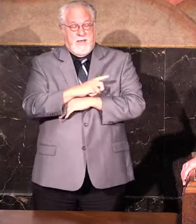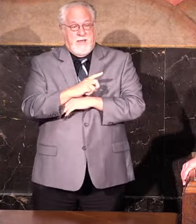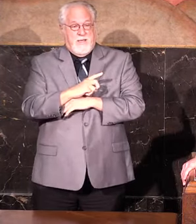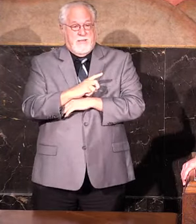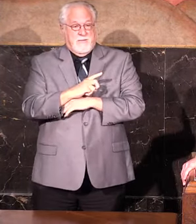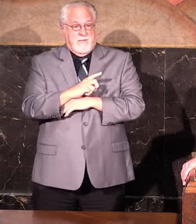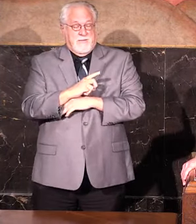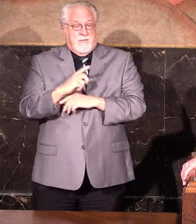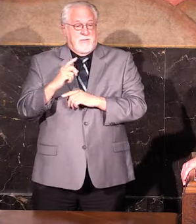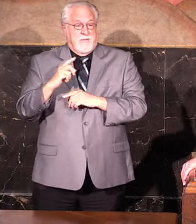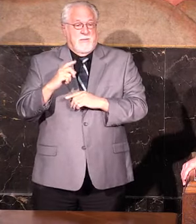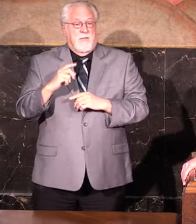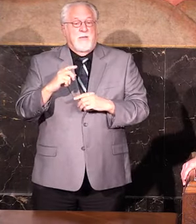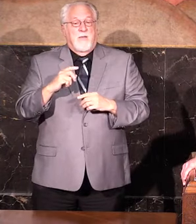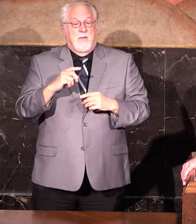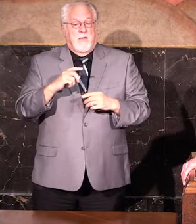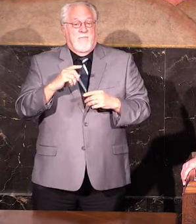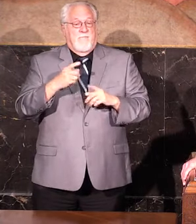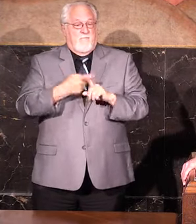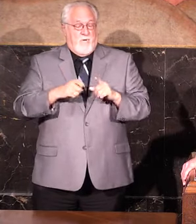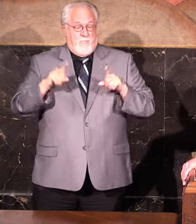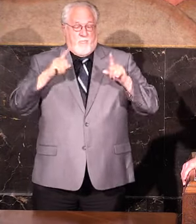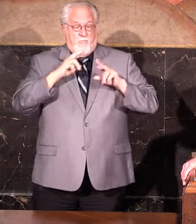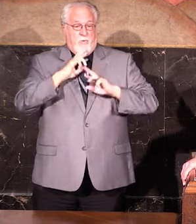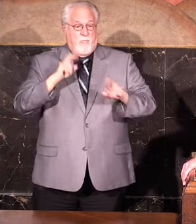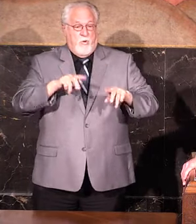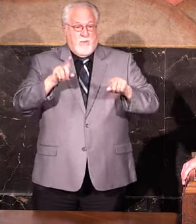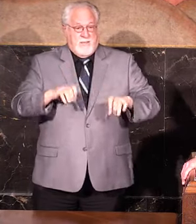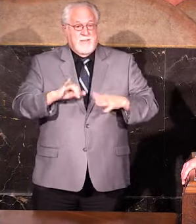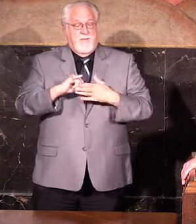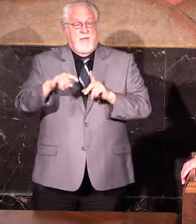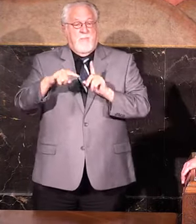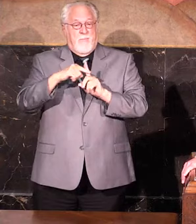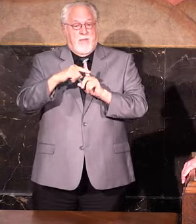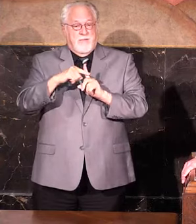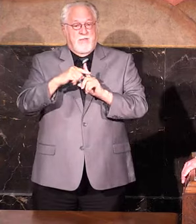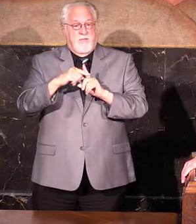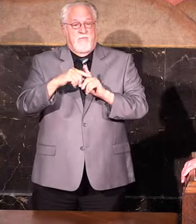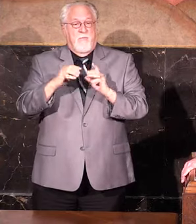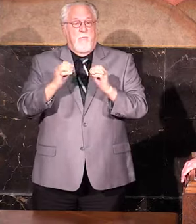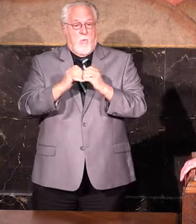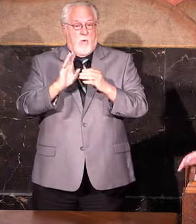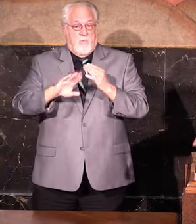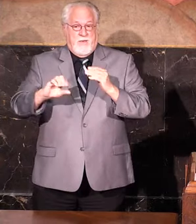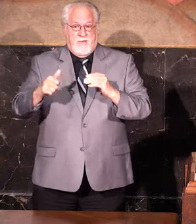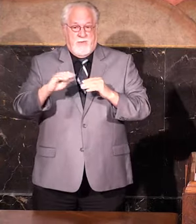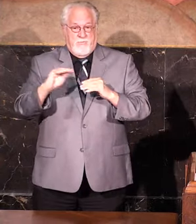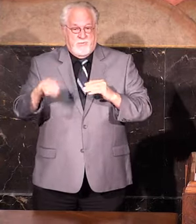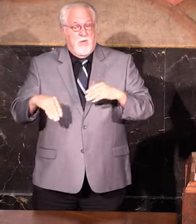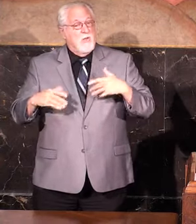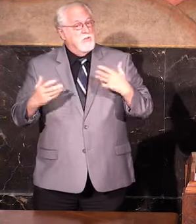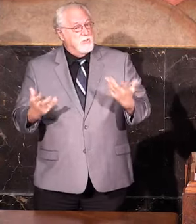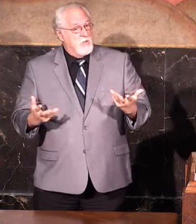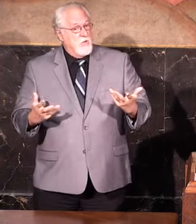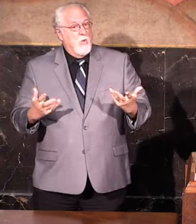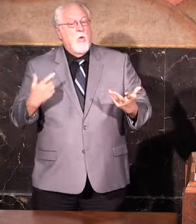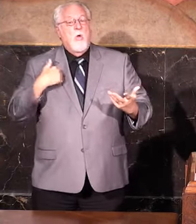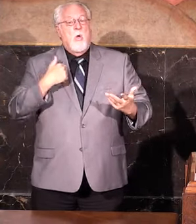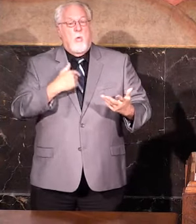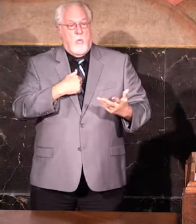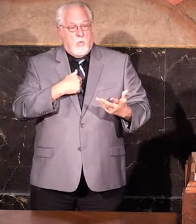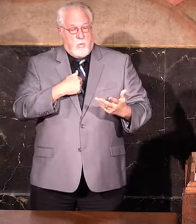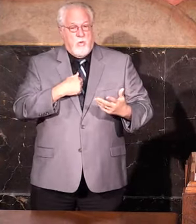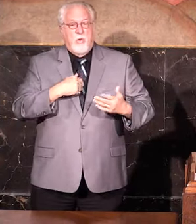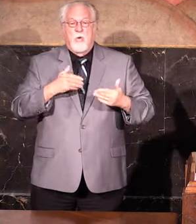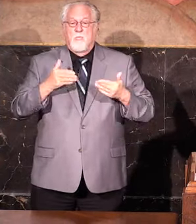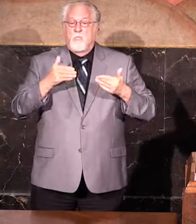reported tests that had a positivity rate that exceeded 10. So it'll tell you that we've been moving